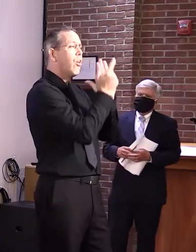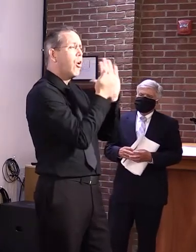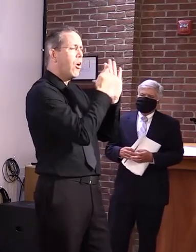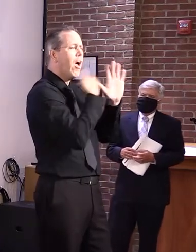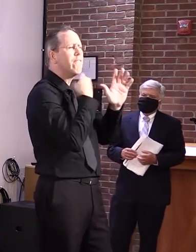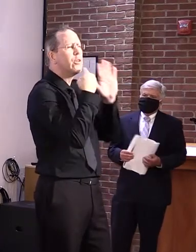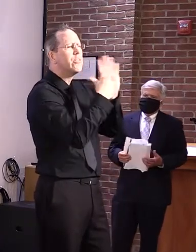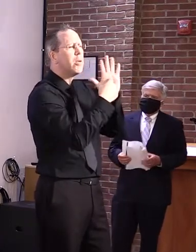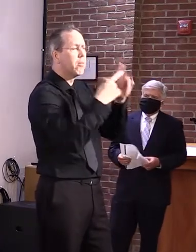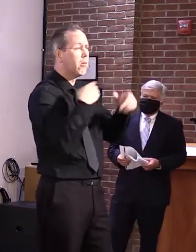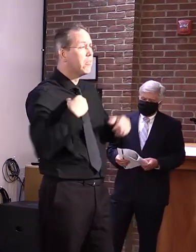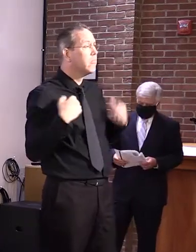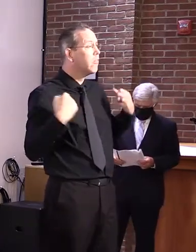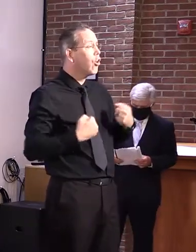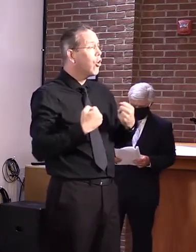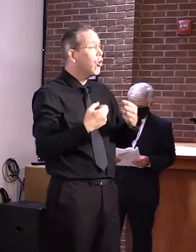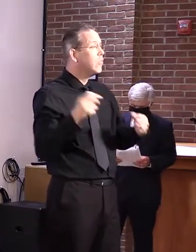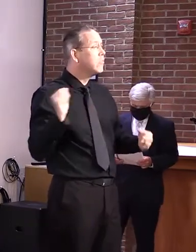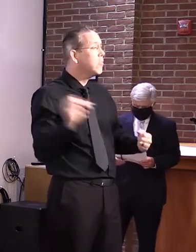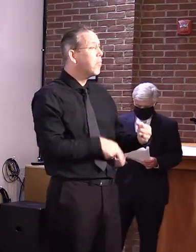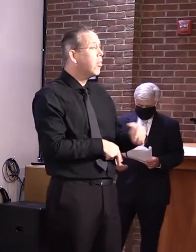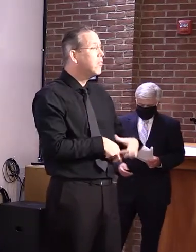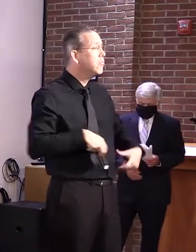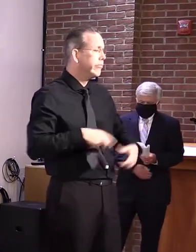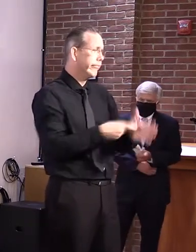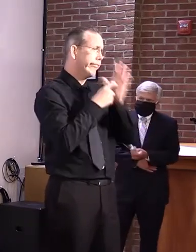In what regards, Mike?